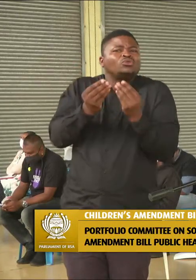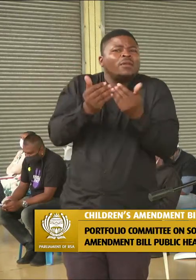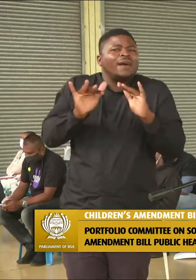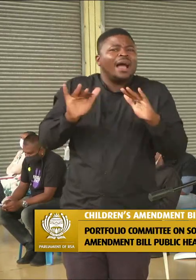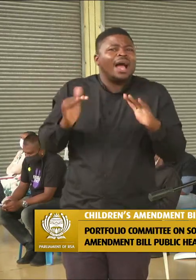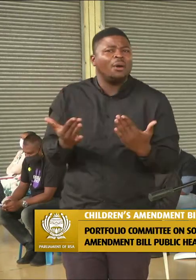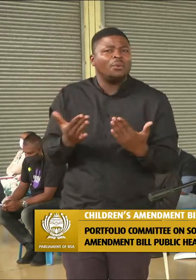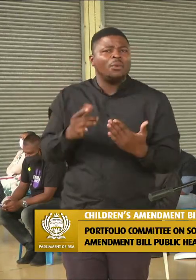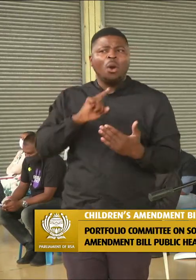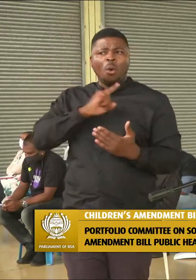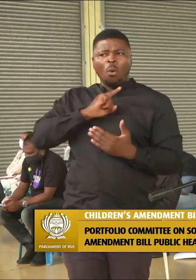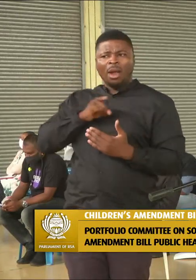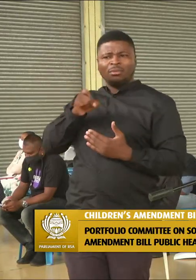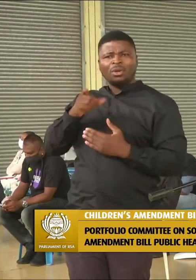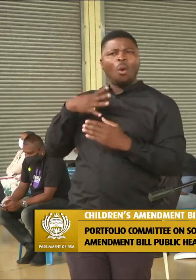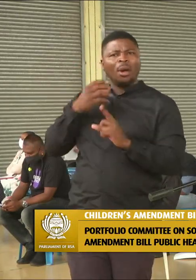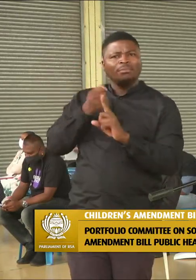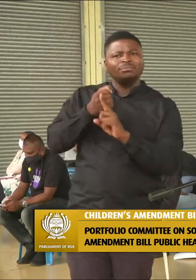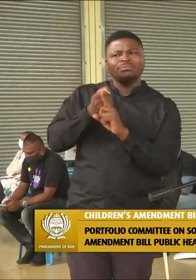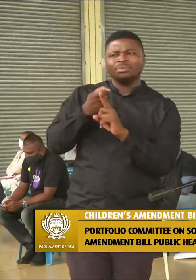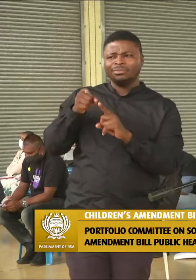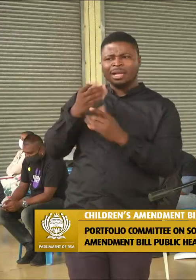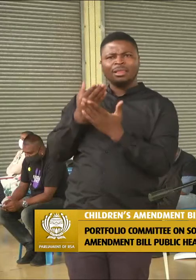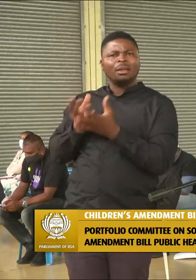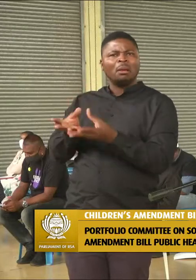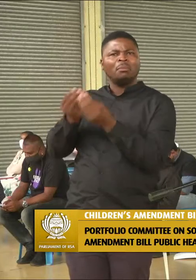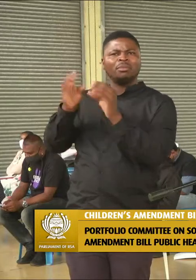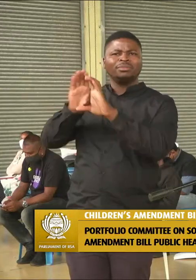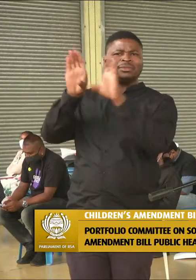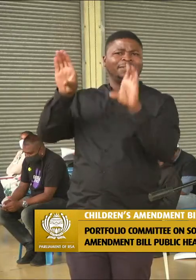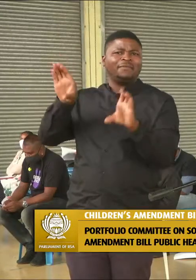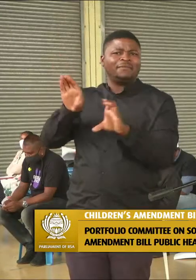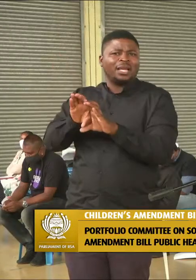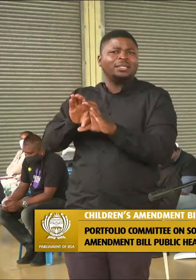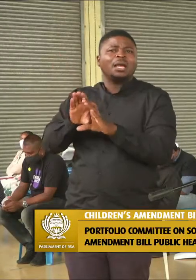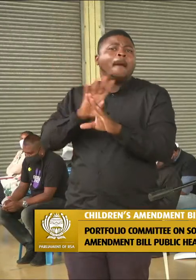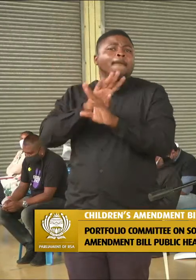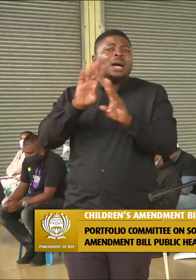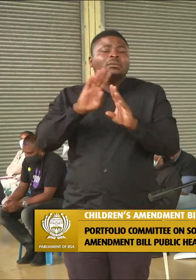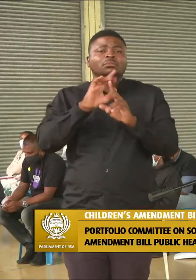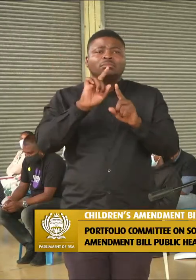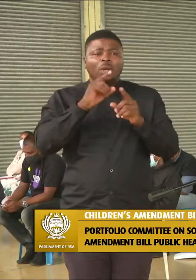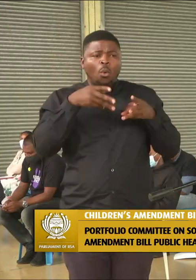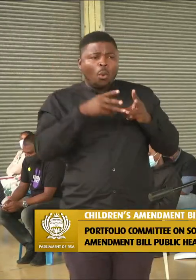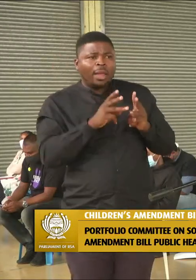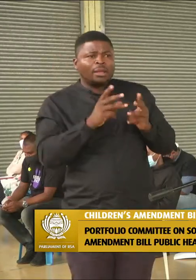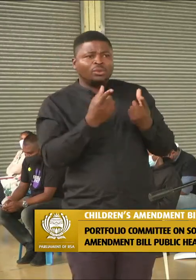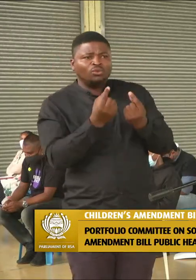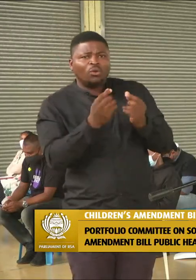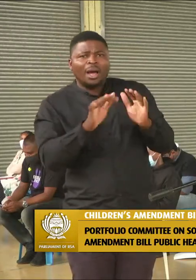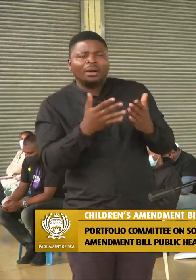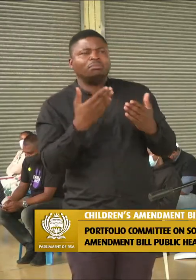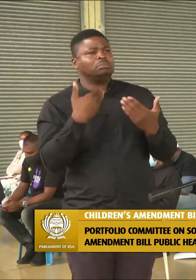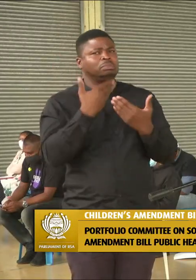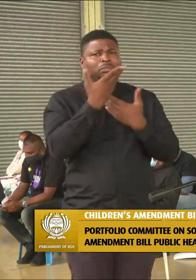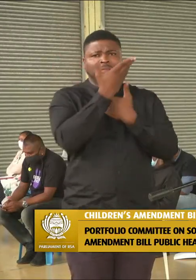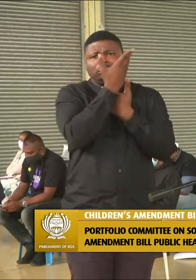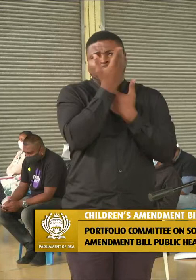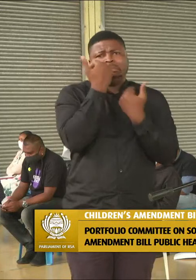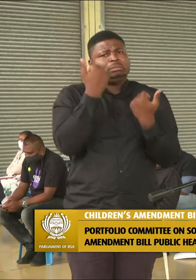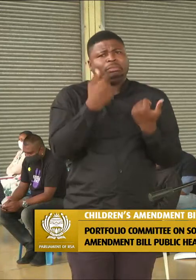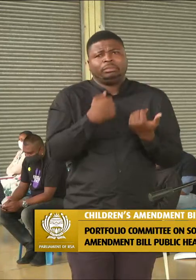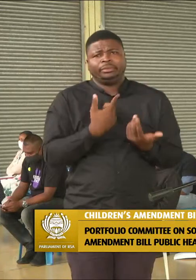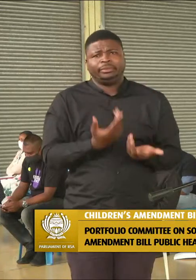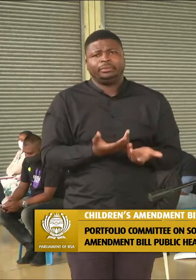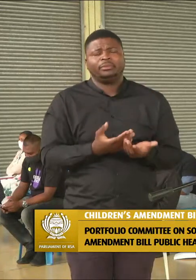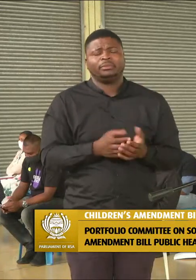ukuthi bangaxhaswa kanjani. I wonder how we can help in such a situation, because when a father has